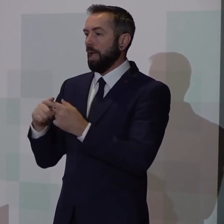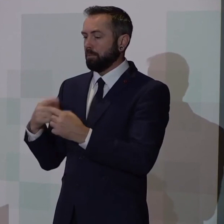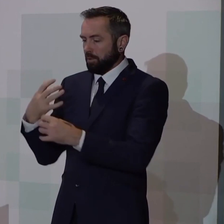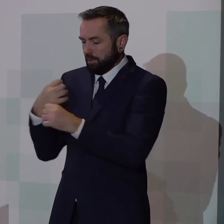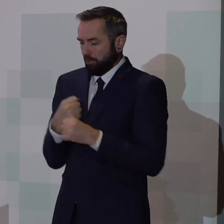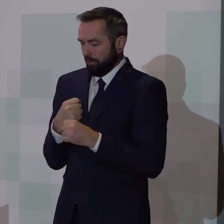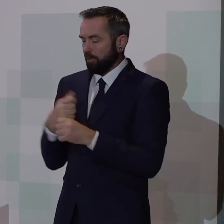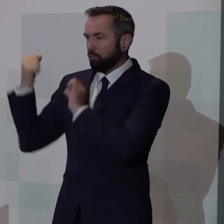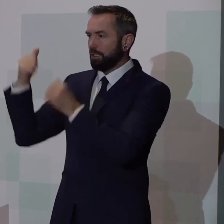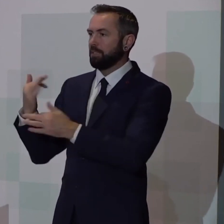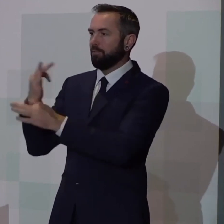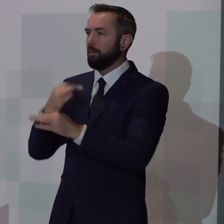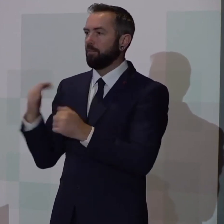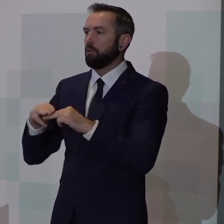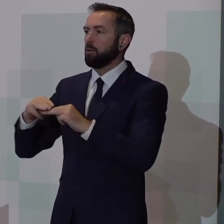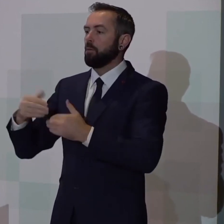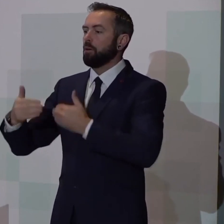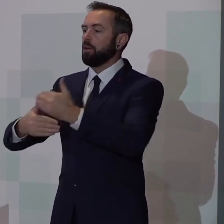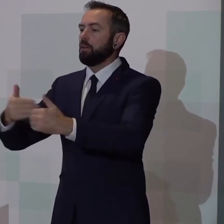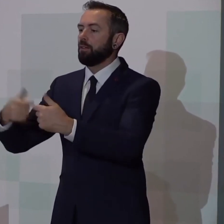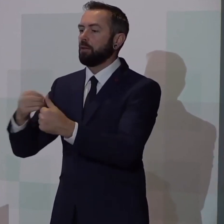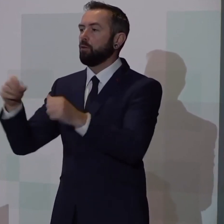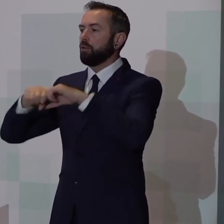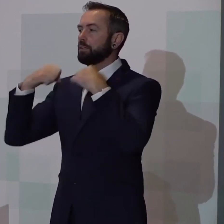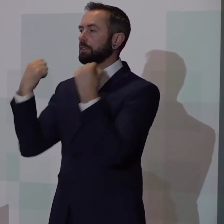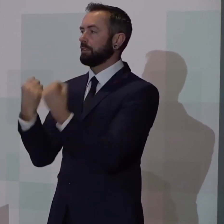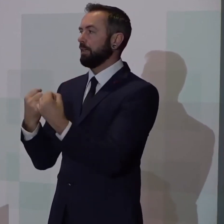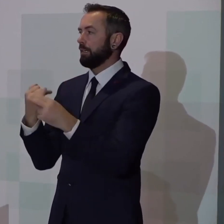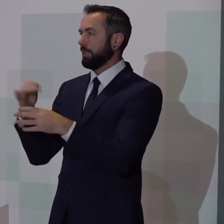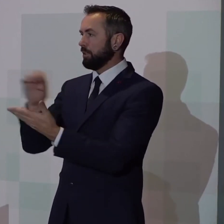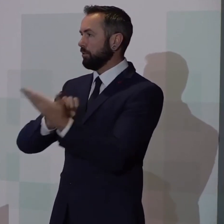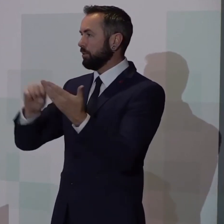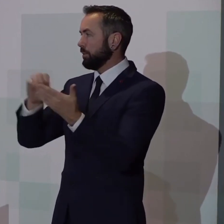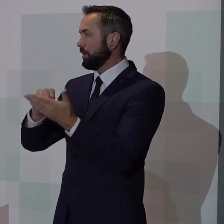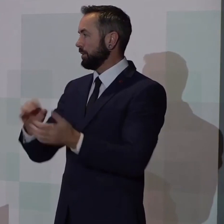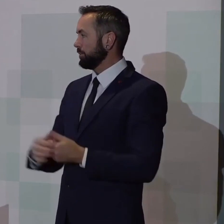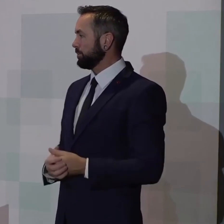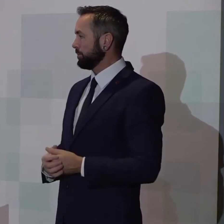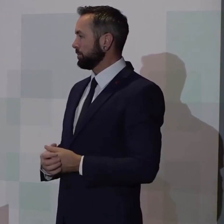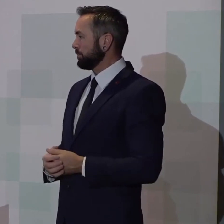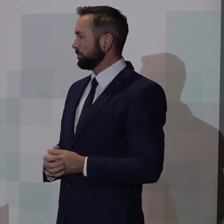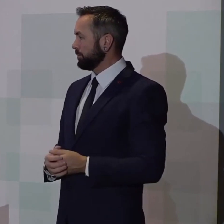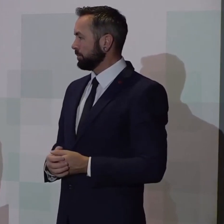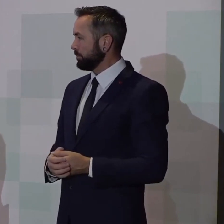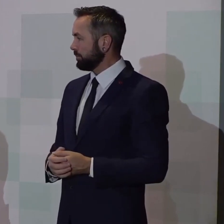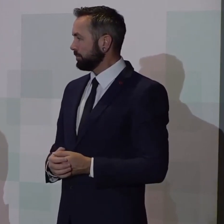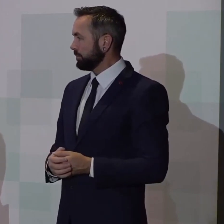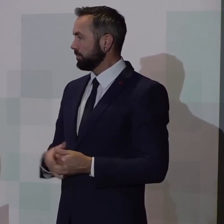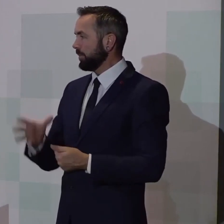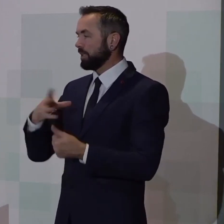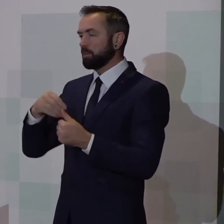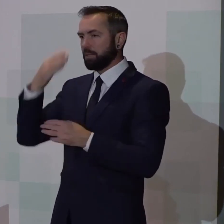family for many more decades than other societies in Europe. In particular,